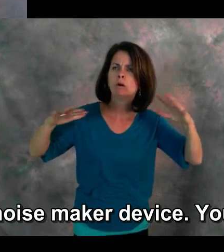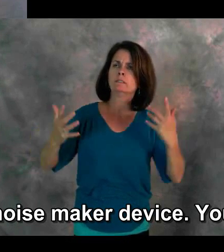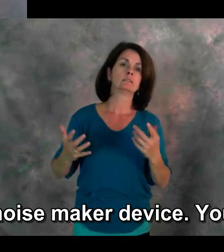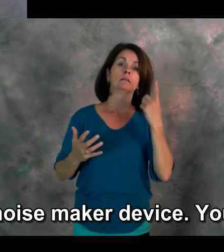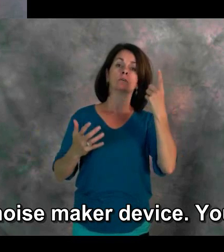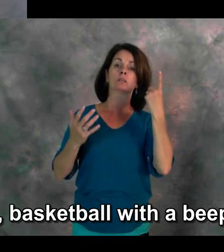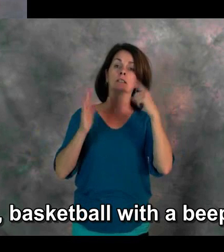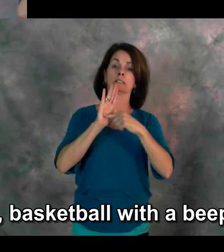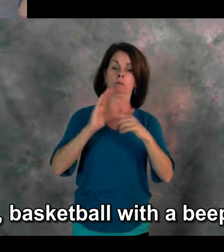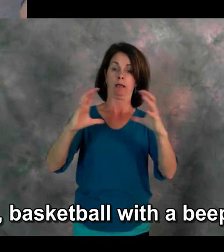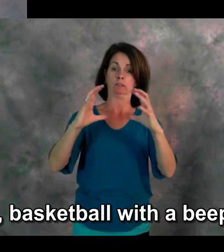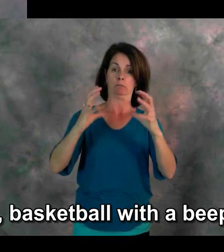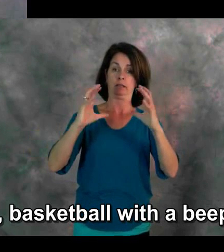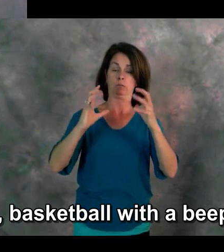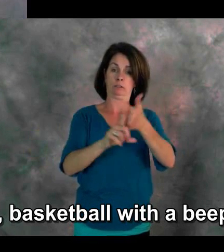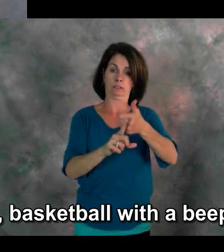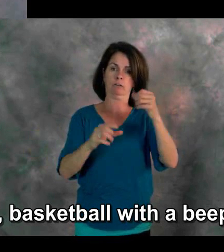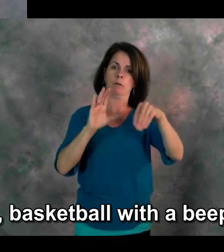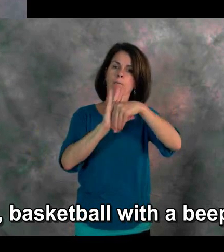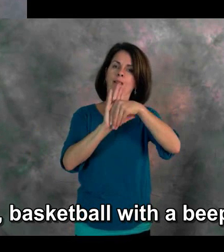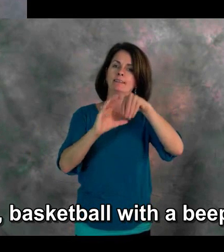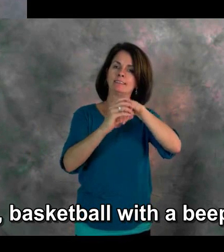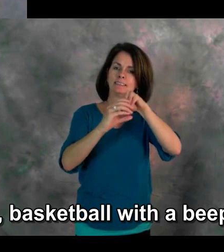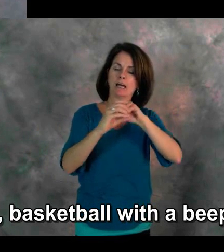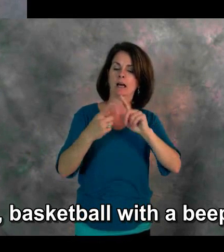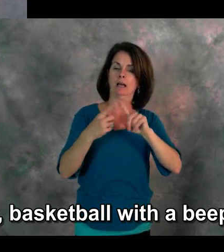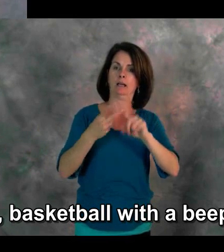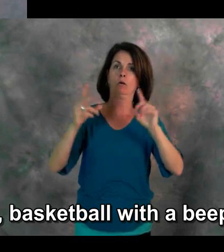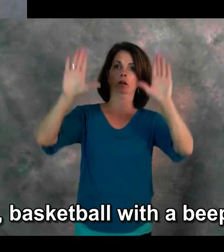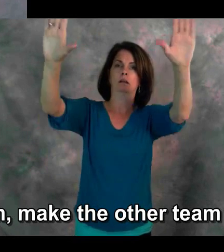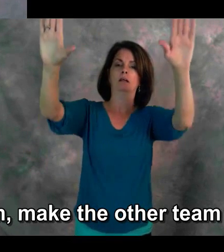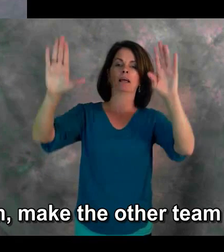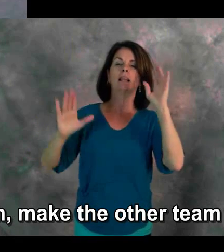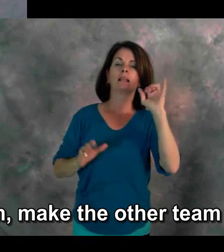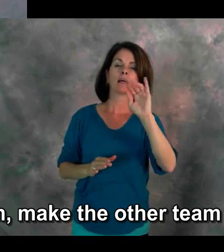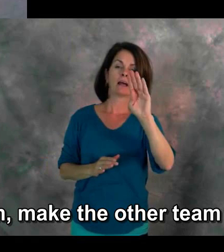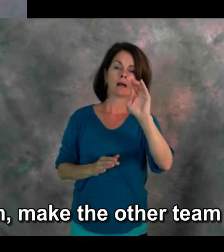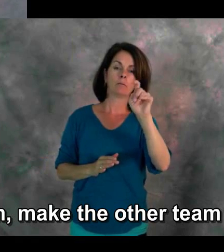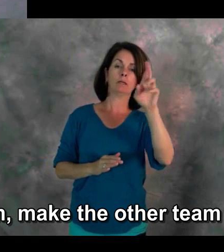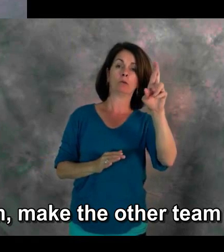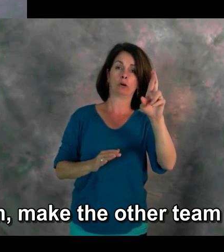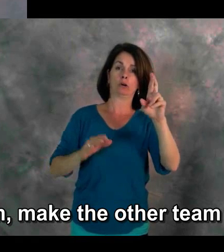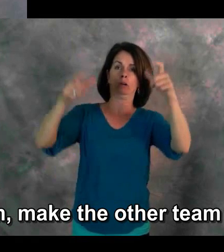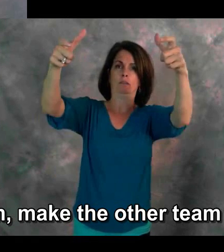can get a basketball with bells, a basketball with a beeper, put a beeper on the rim,